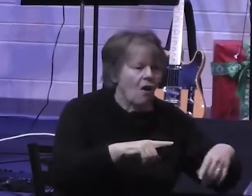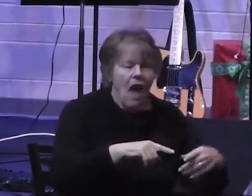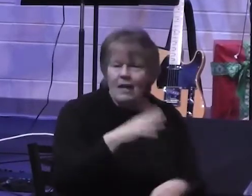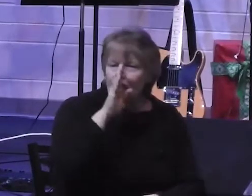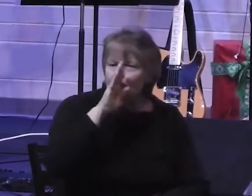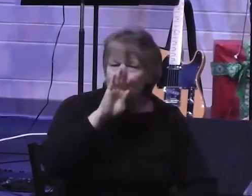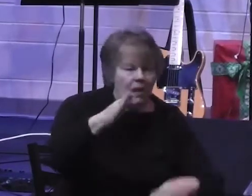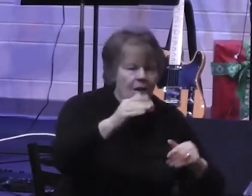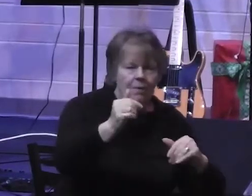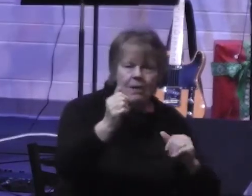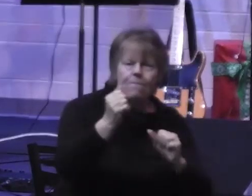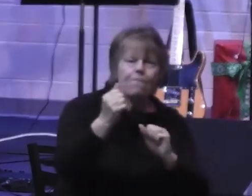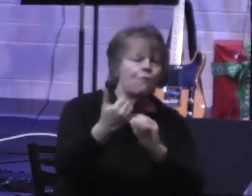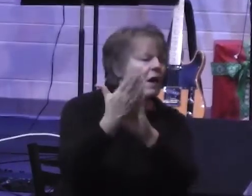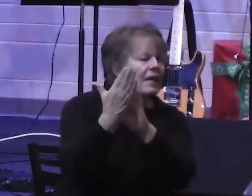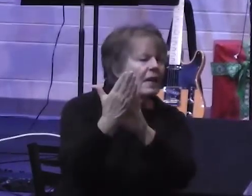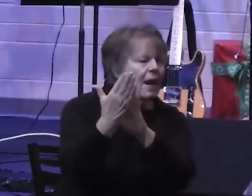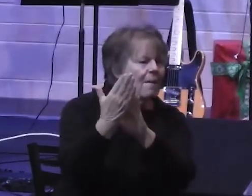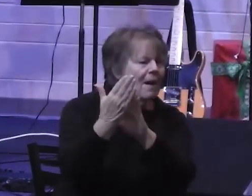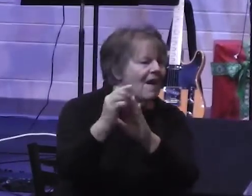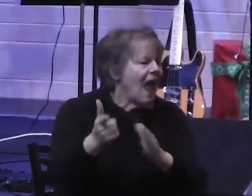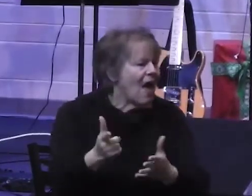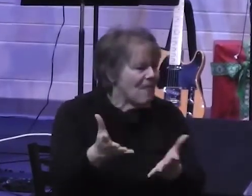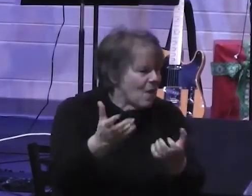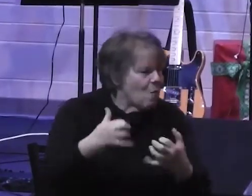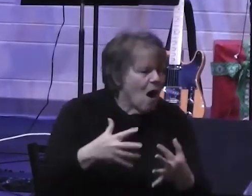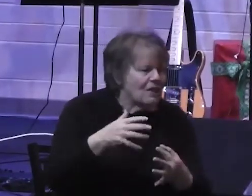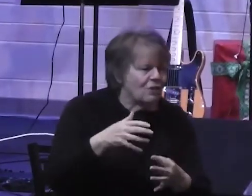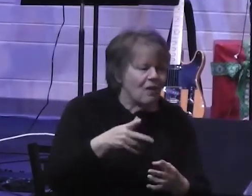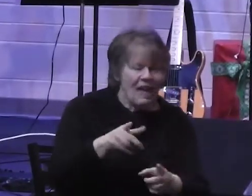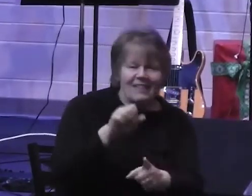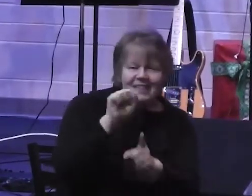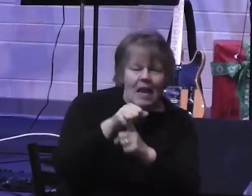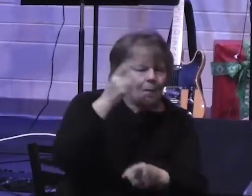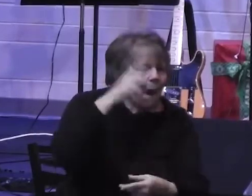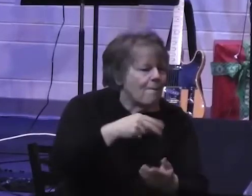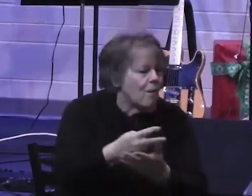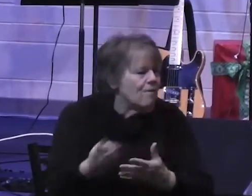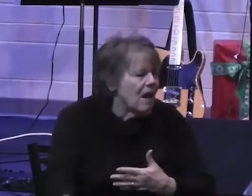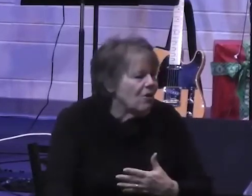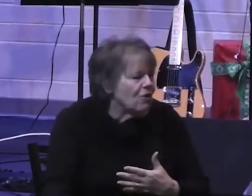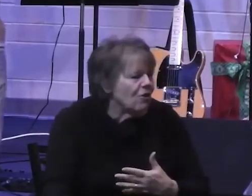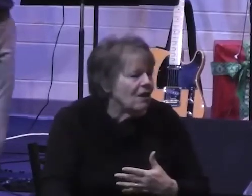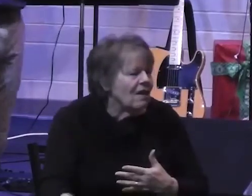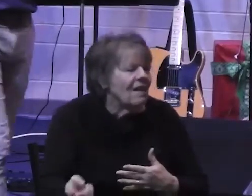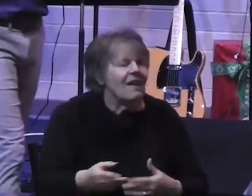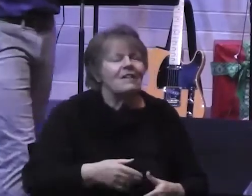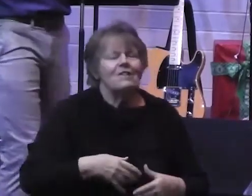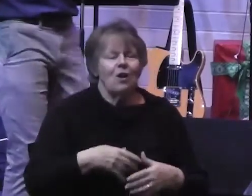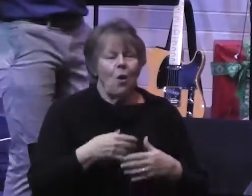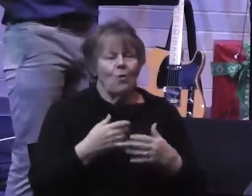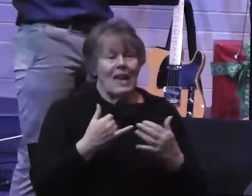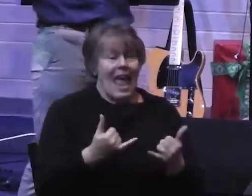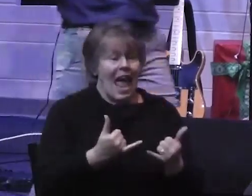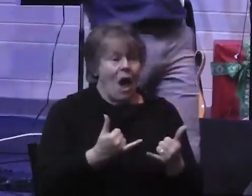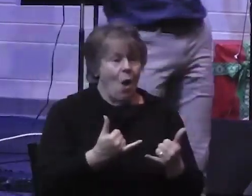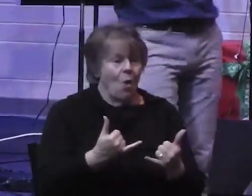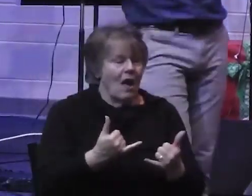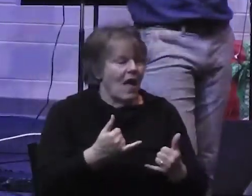him, and the scripture we're going to look at in just a second comes right after that story. So